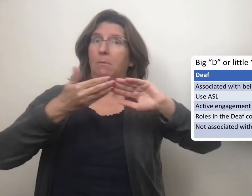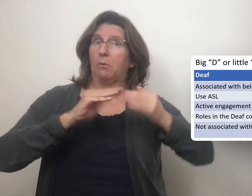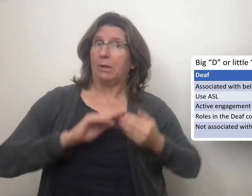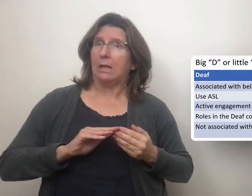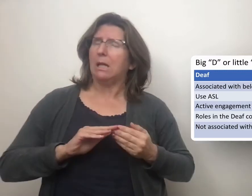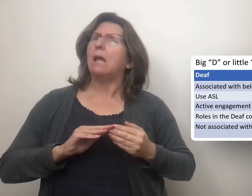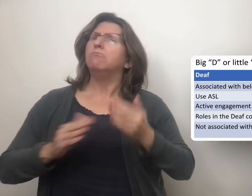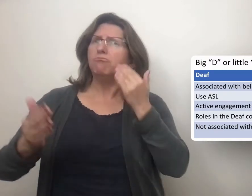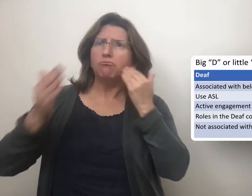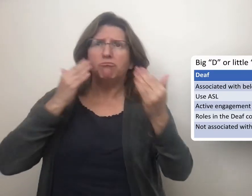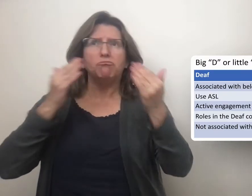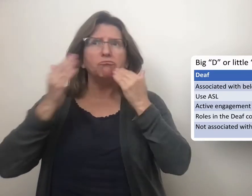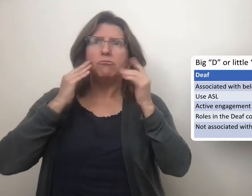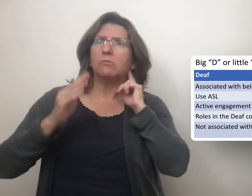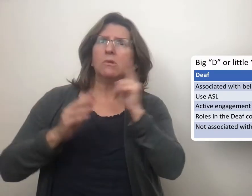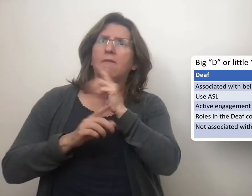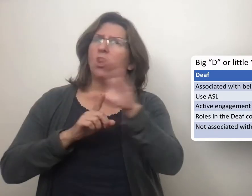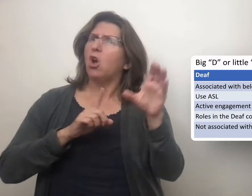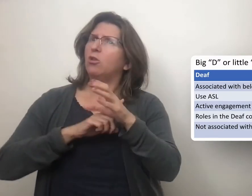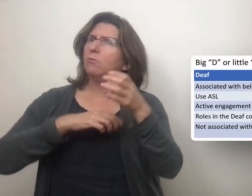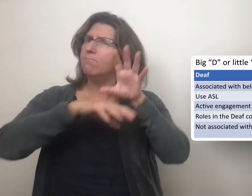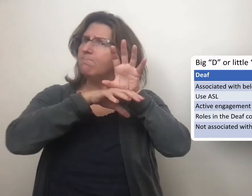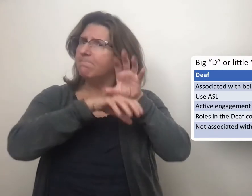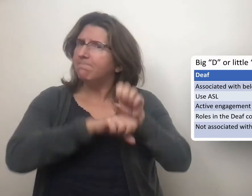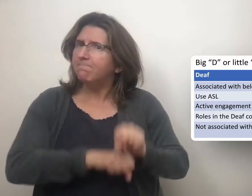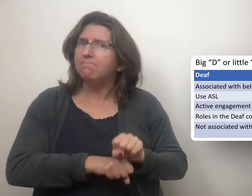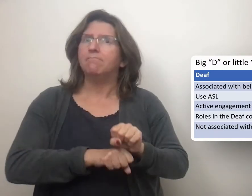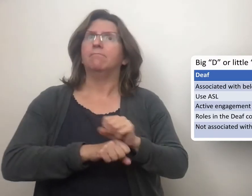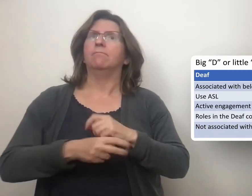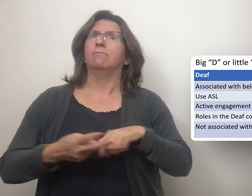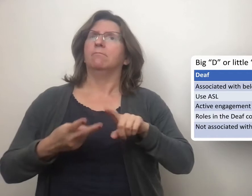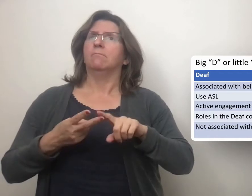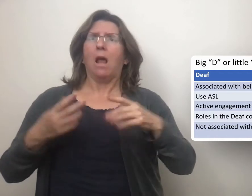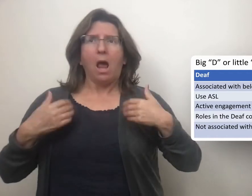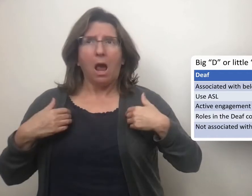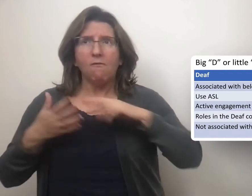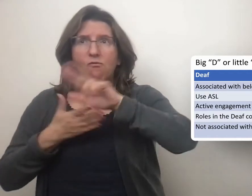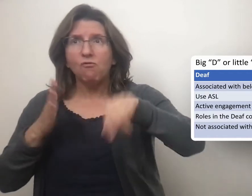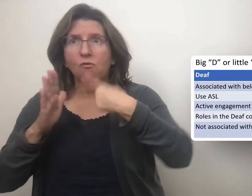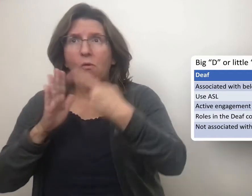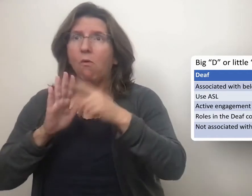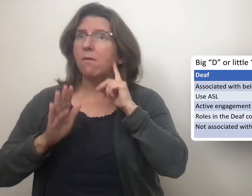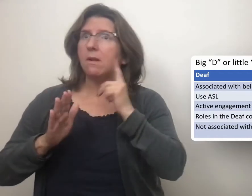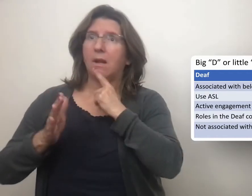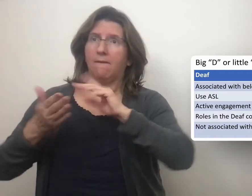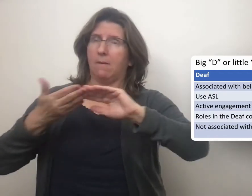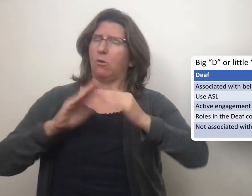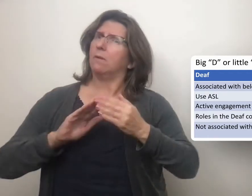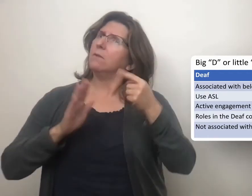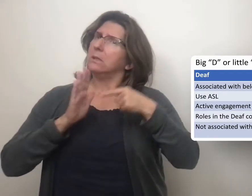contributes to the maintenance of the community, and identifies with deaf culture. This person has a role in the